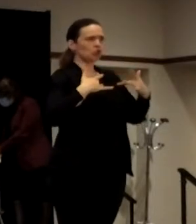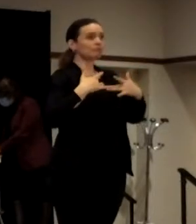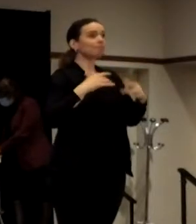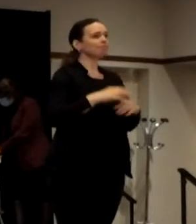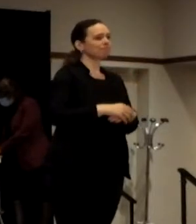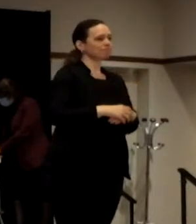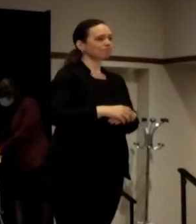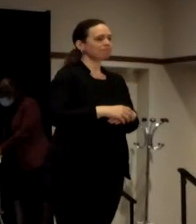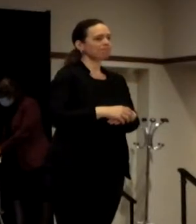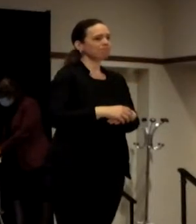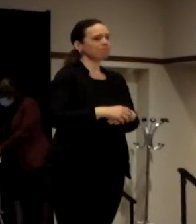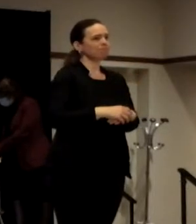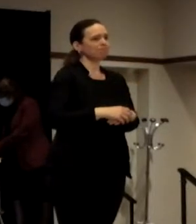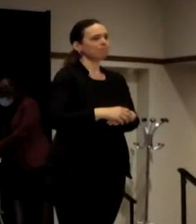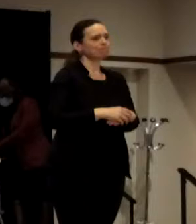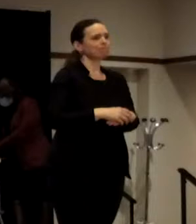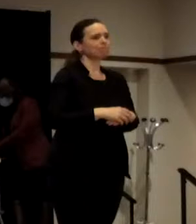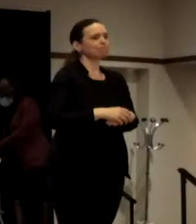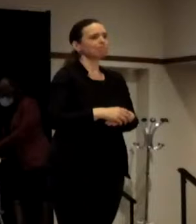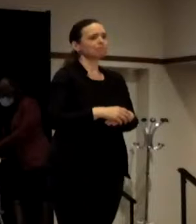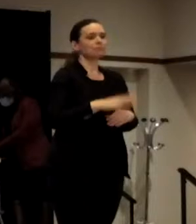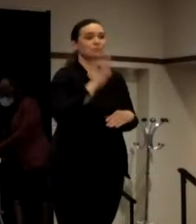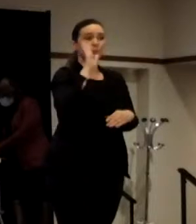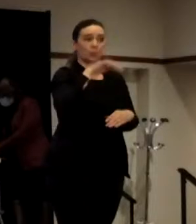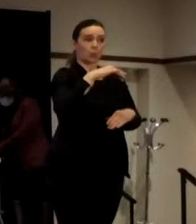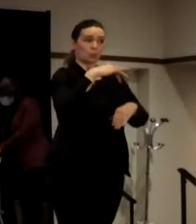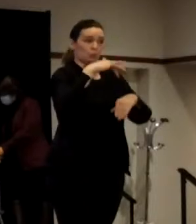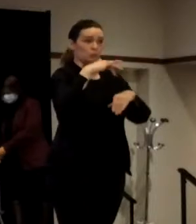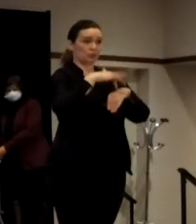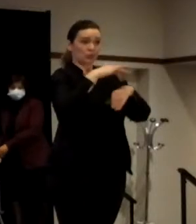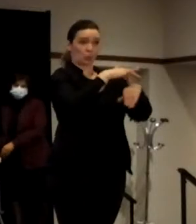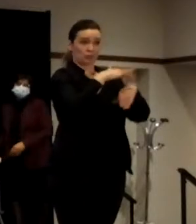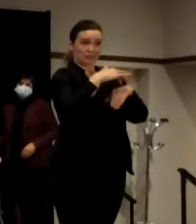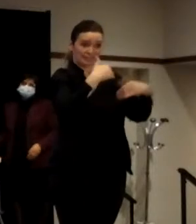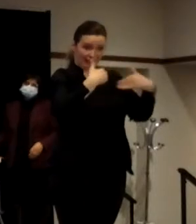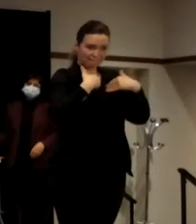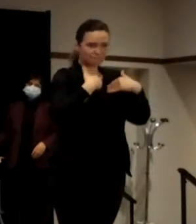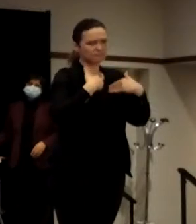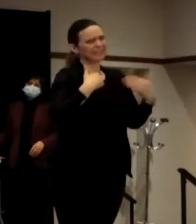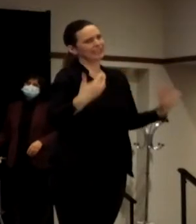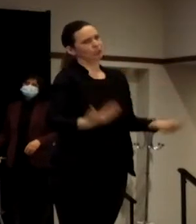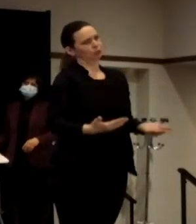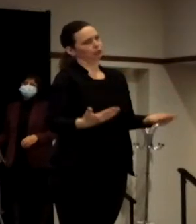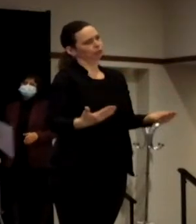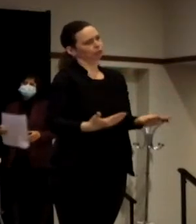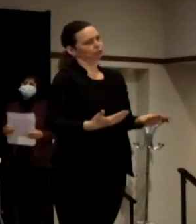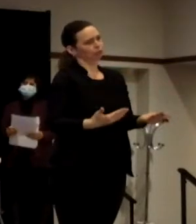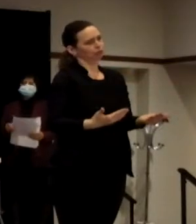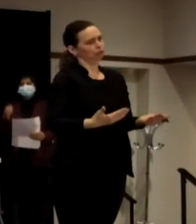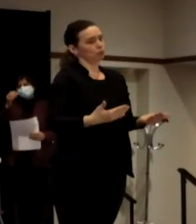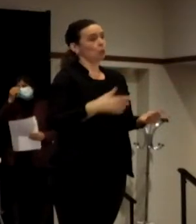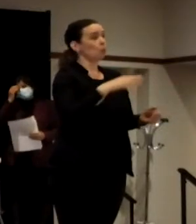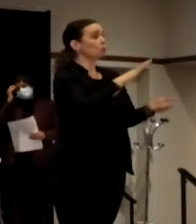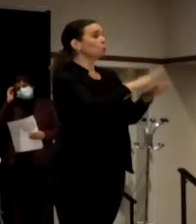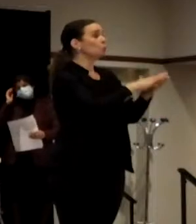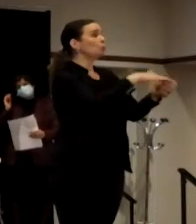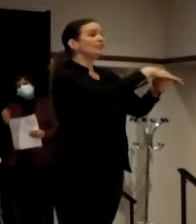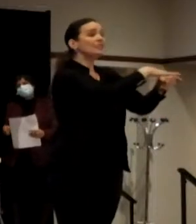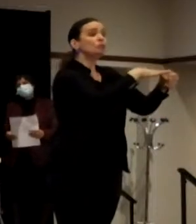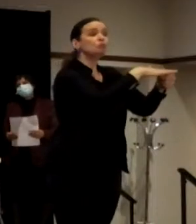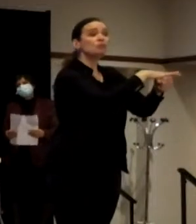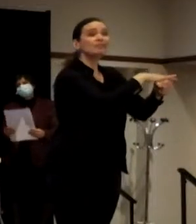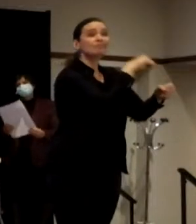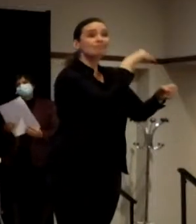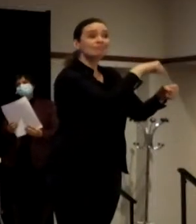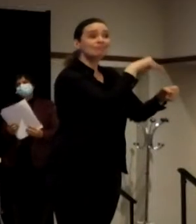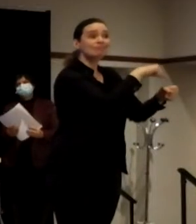resource to review the guidance with the districts. The districts then will need to look